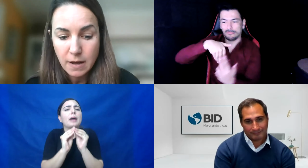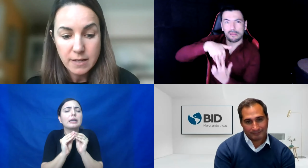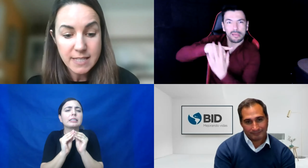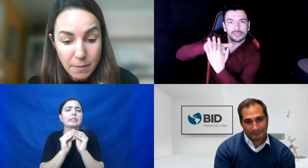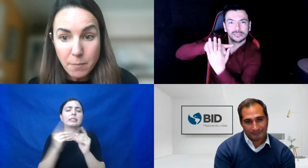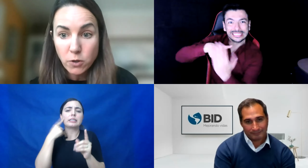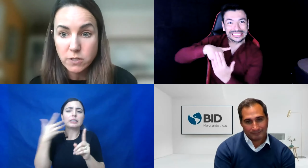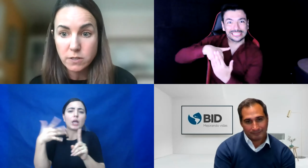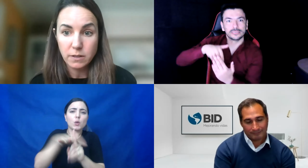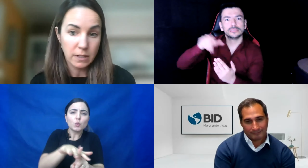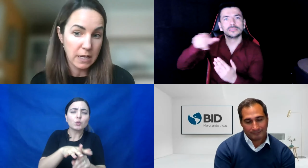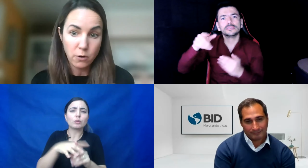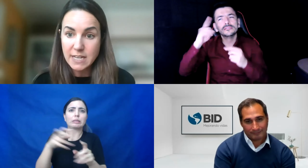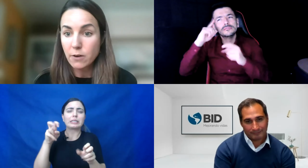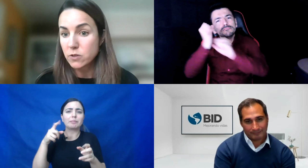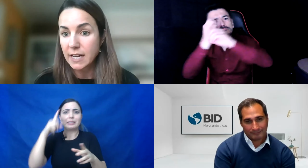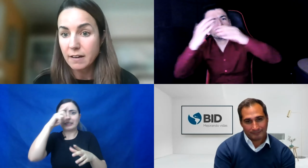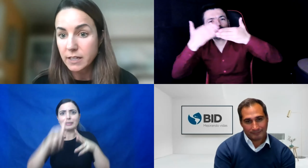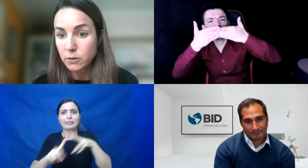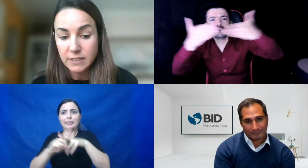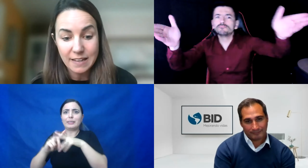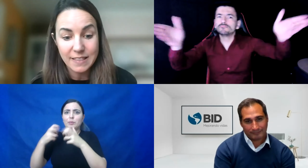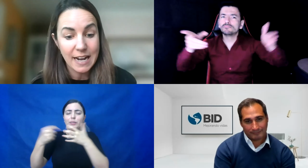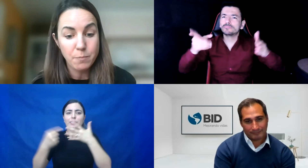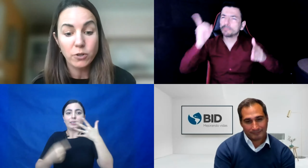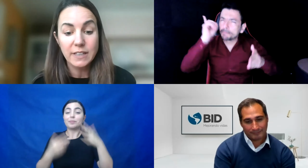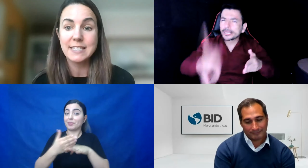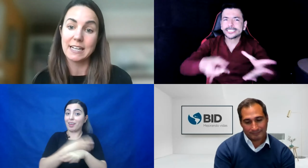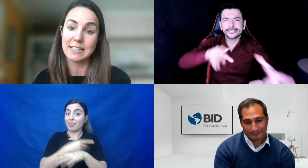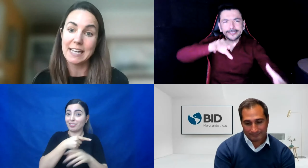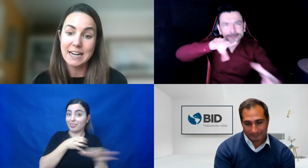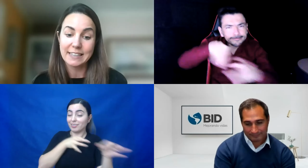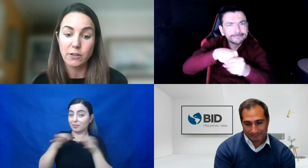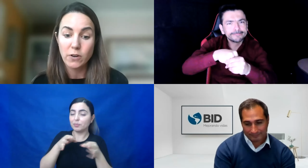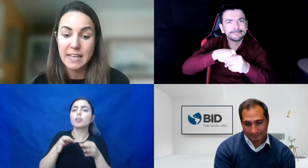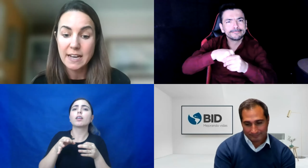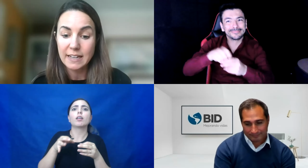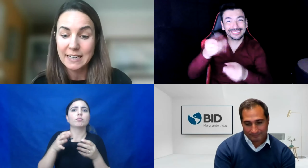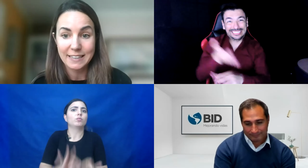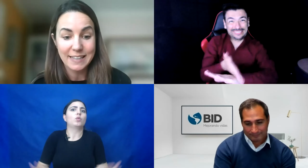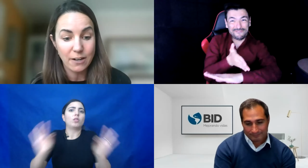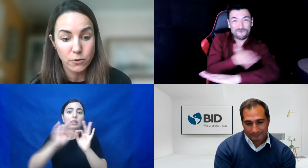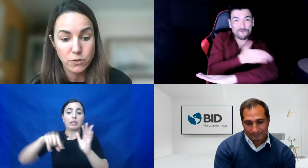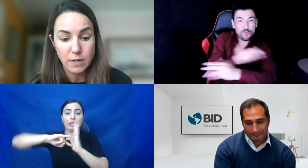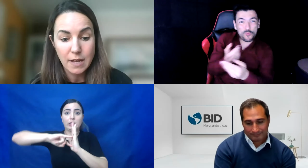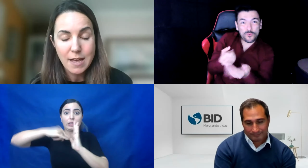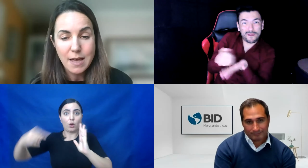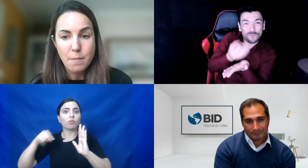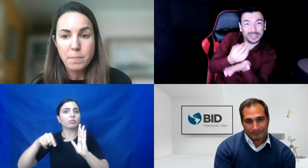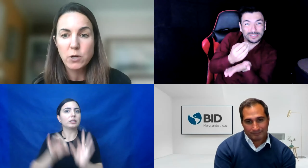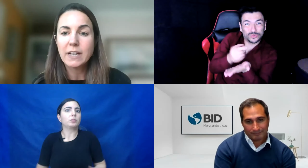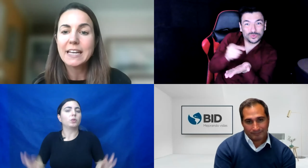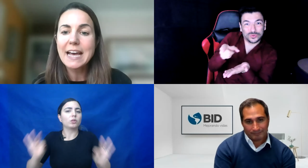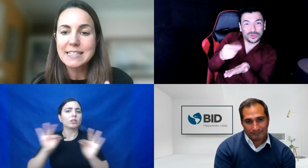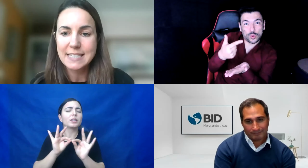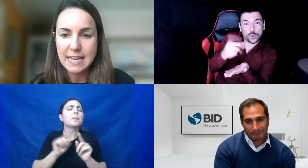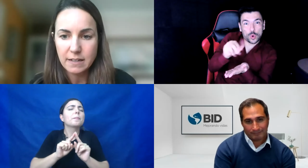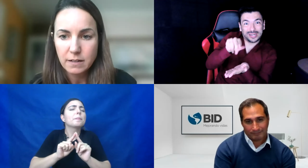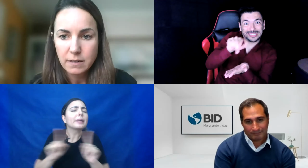the challenges to inclusion in the area. Gonzalo has just mentioned the importance of technology